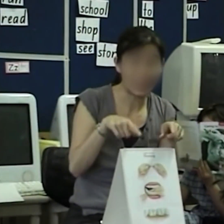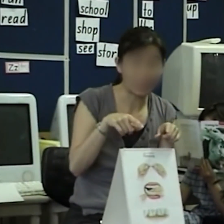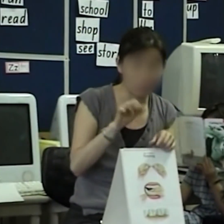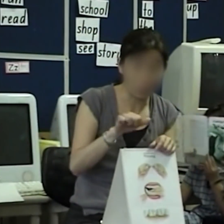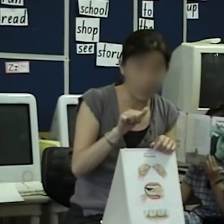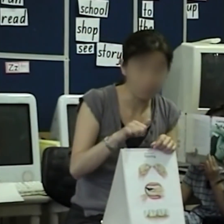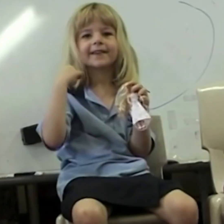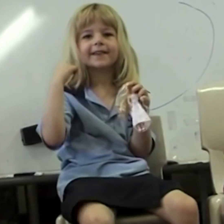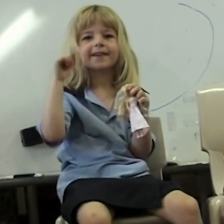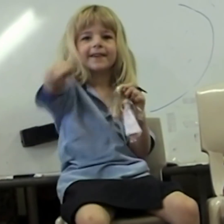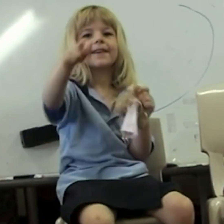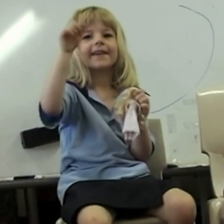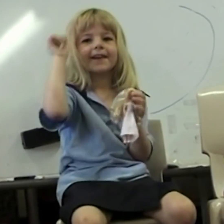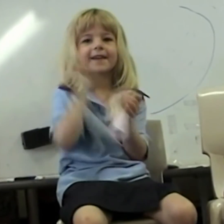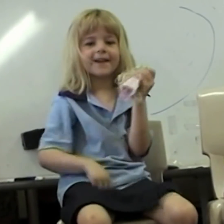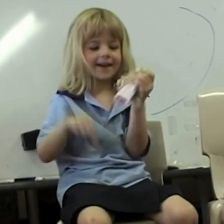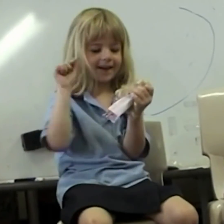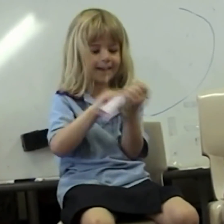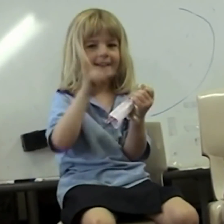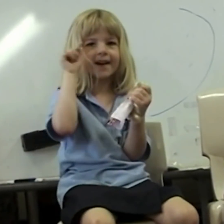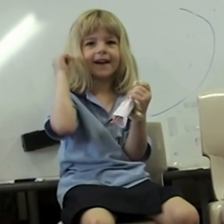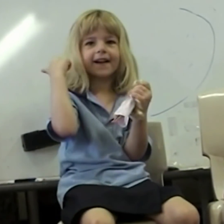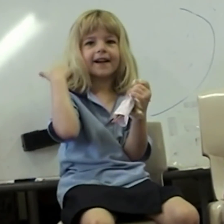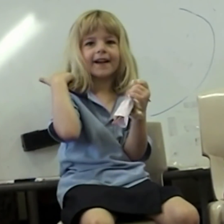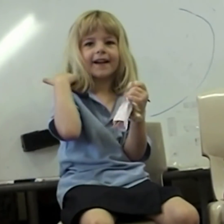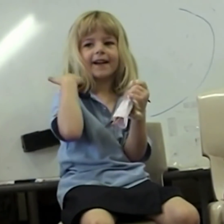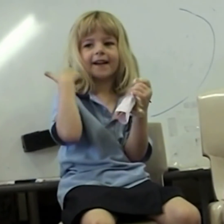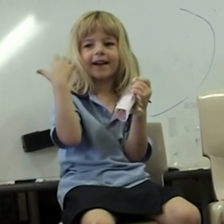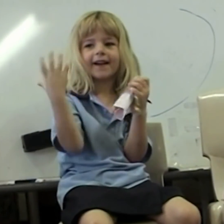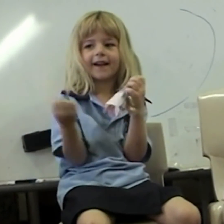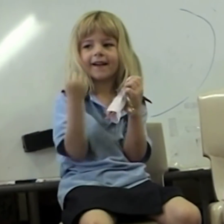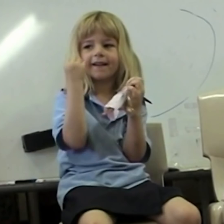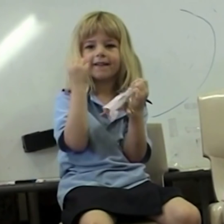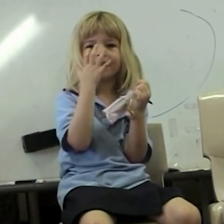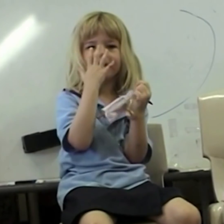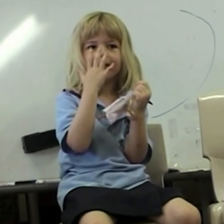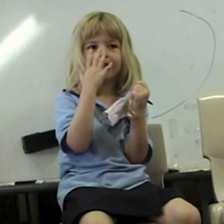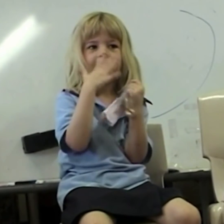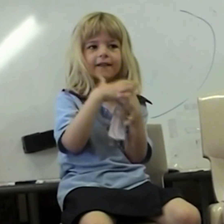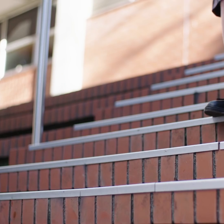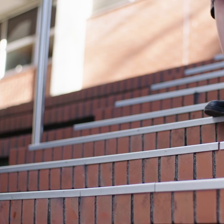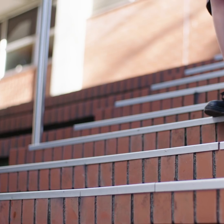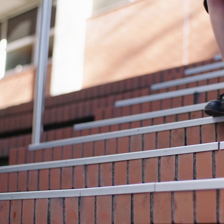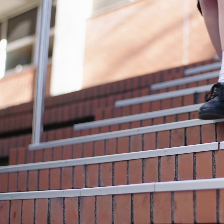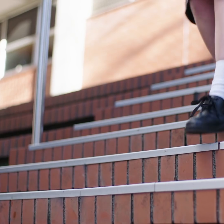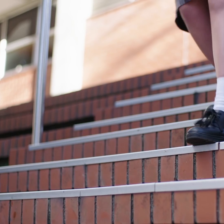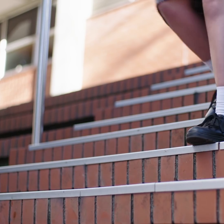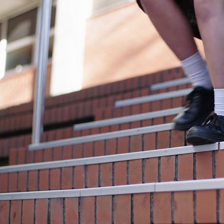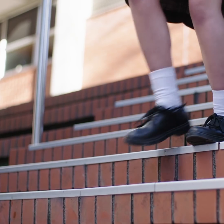really relaxed, normal classroom. She had 2 years of schooling in Sydney. The cost of living in Sydney is a lot